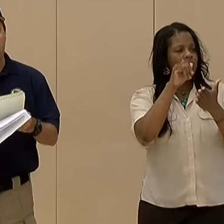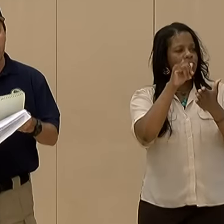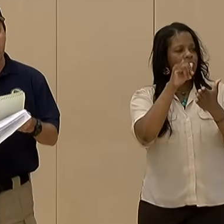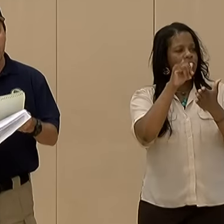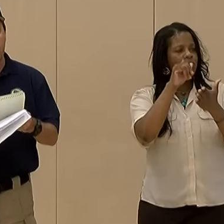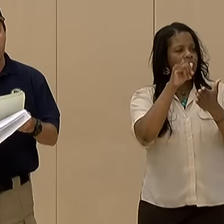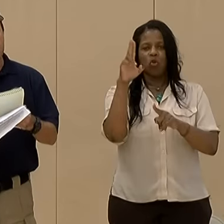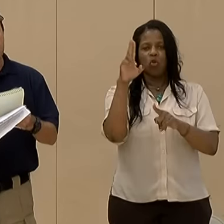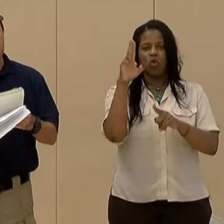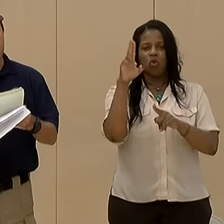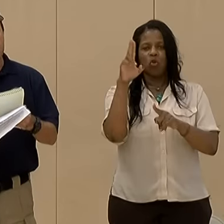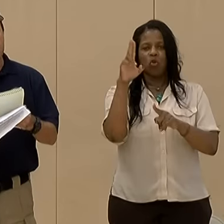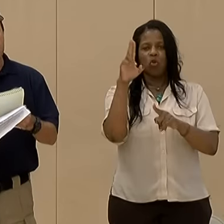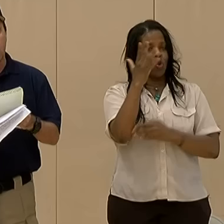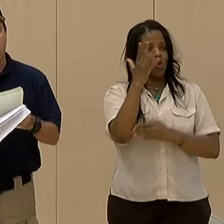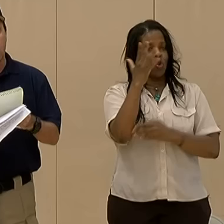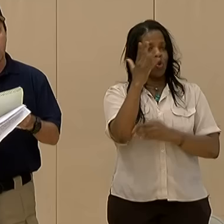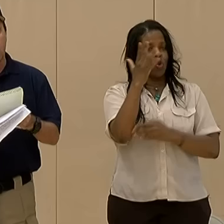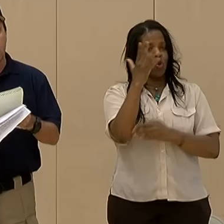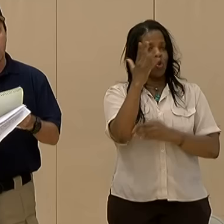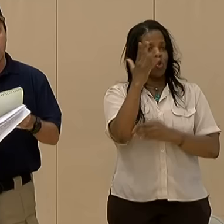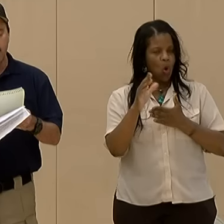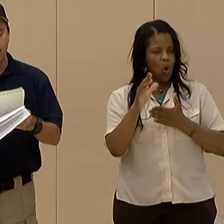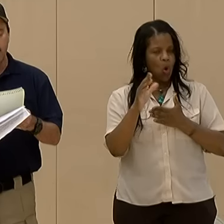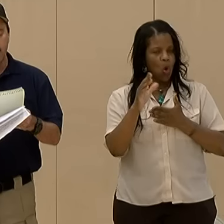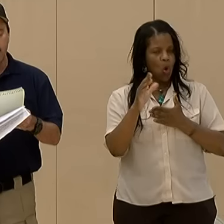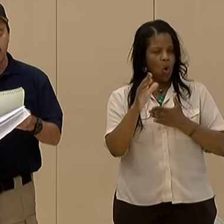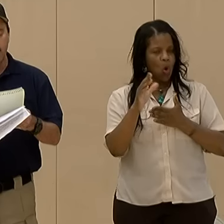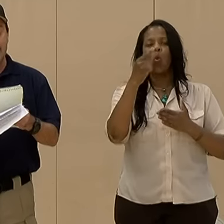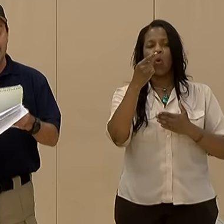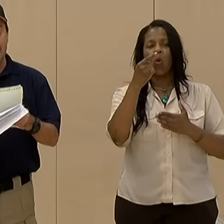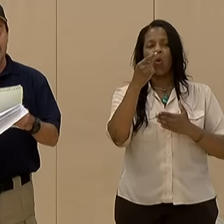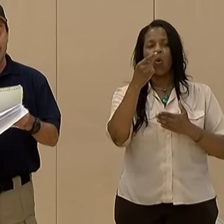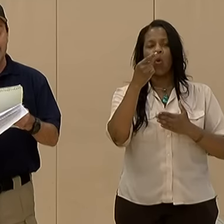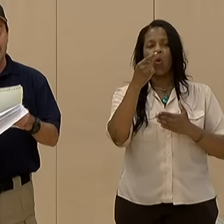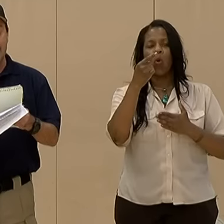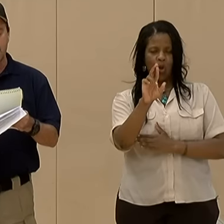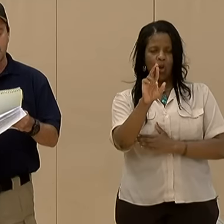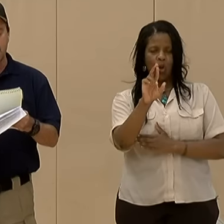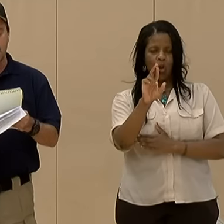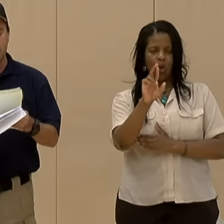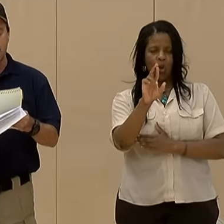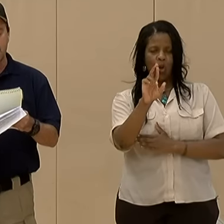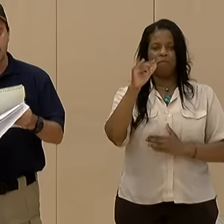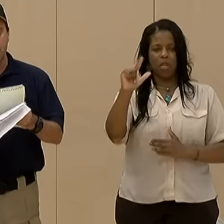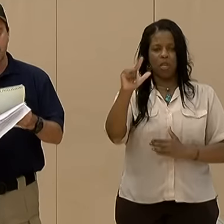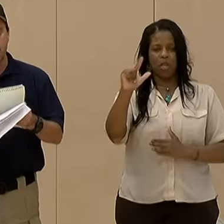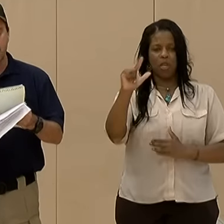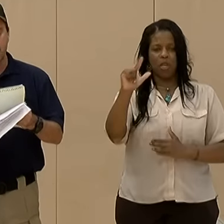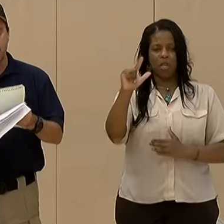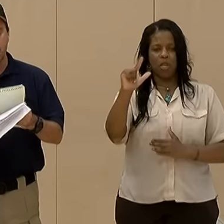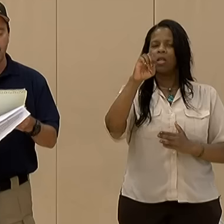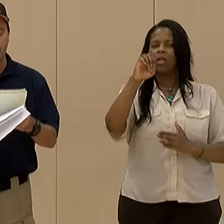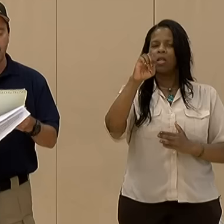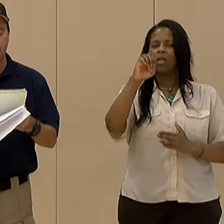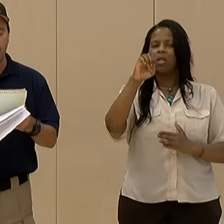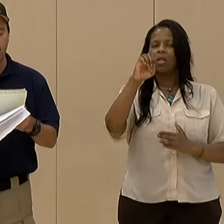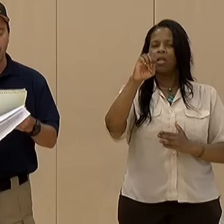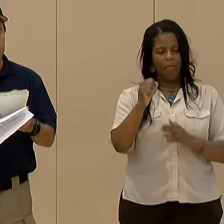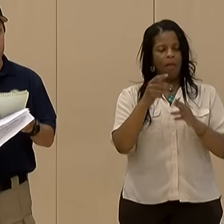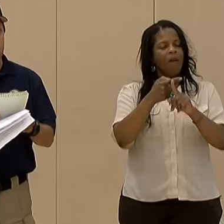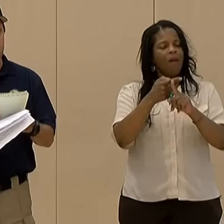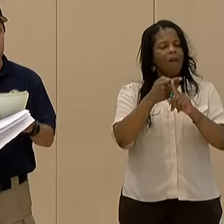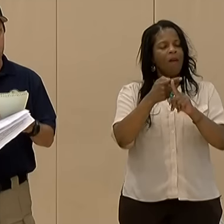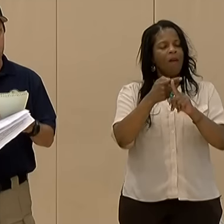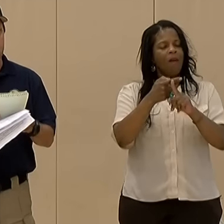From the U.S. Forest Service, Deputy District Ranger Phil Descends, and he is from the Kern River